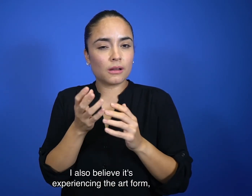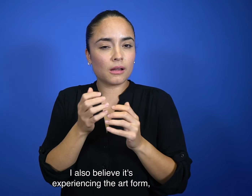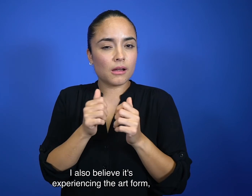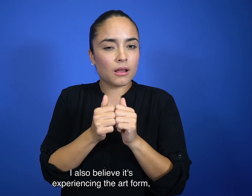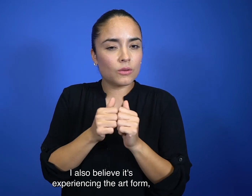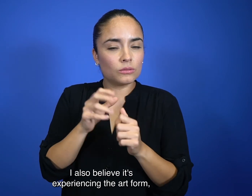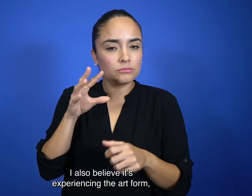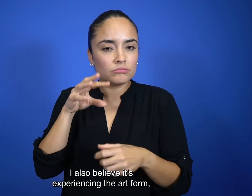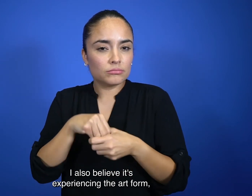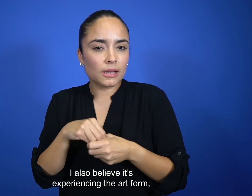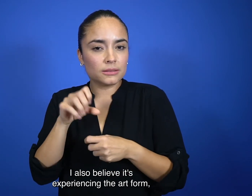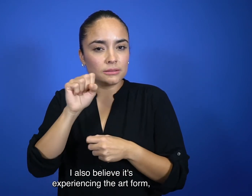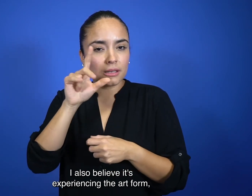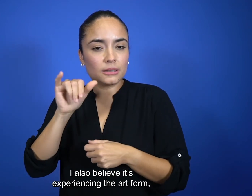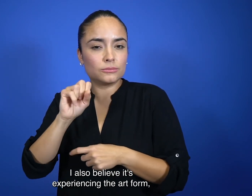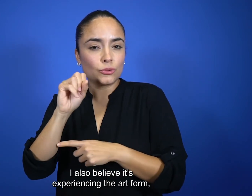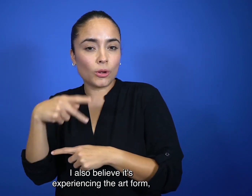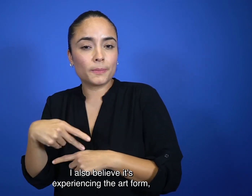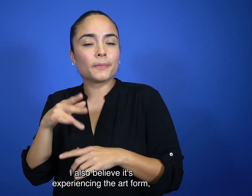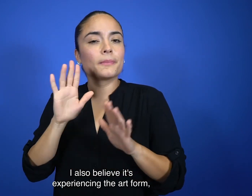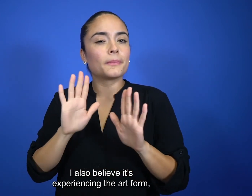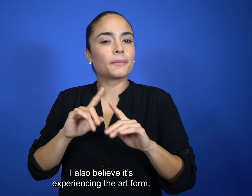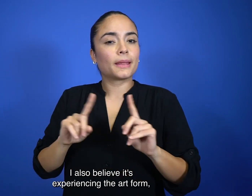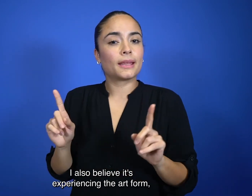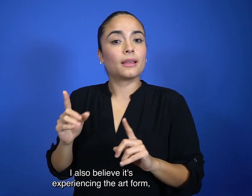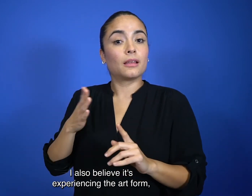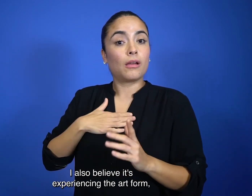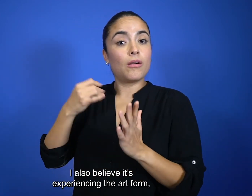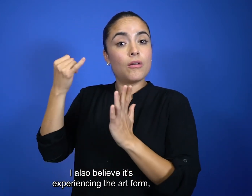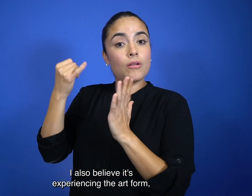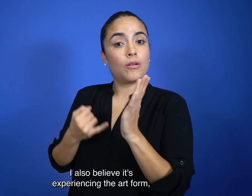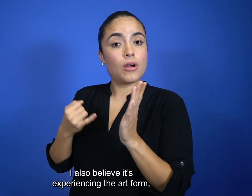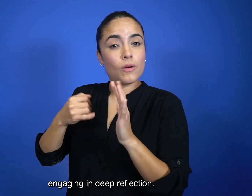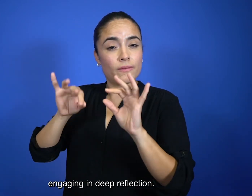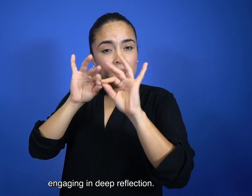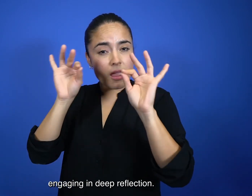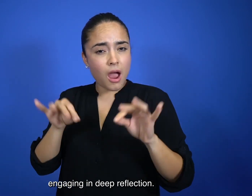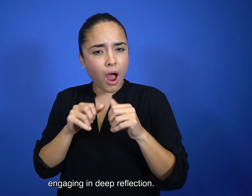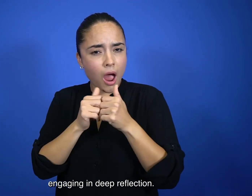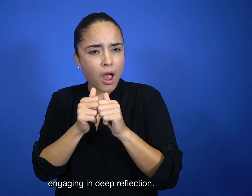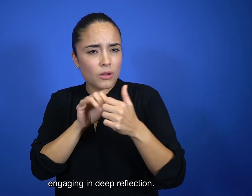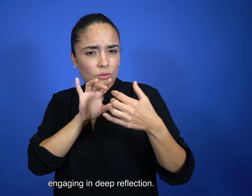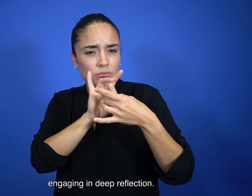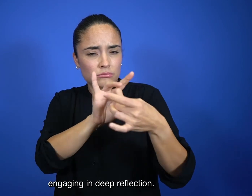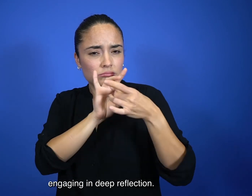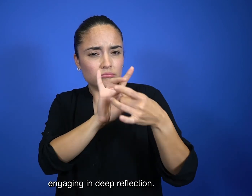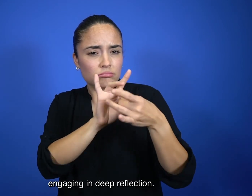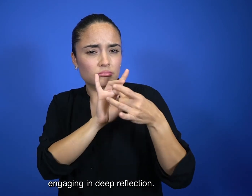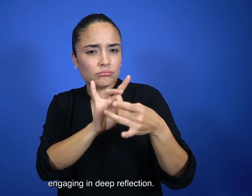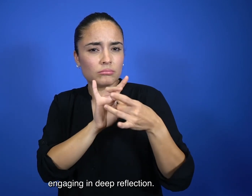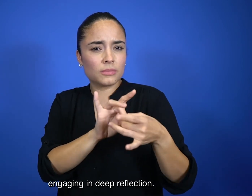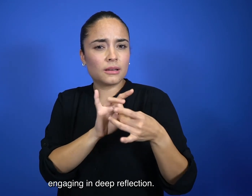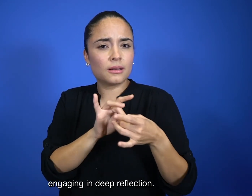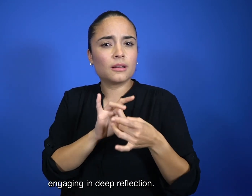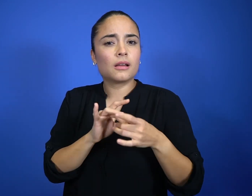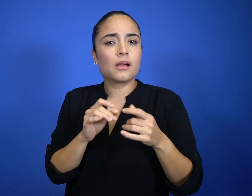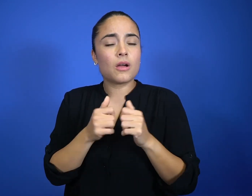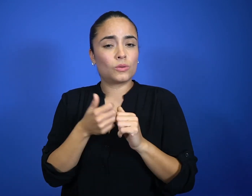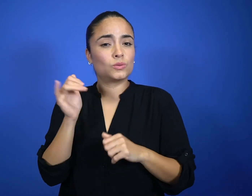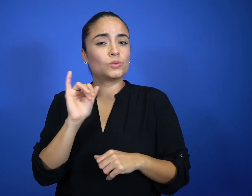also, believe experiencing the art form, engaging in deep reflection.